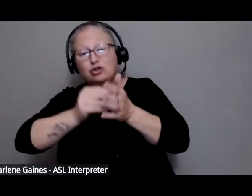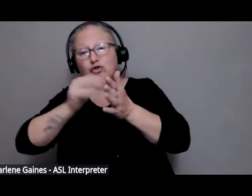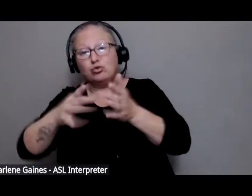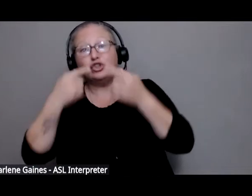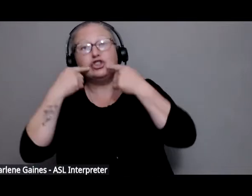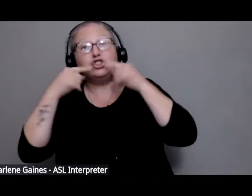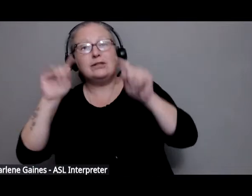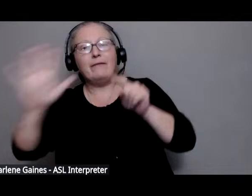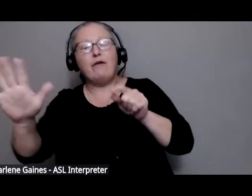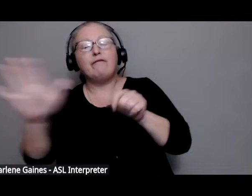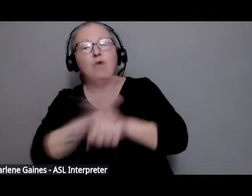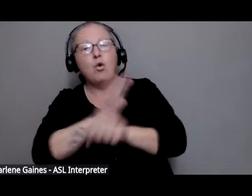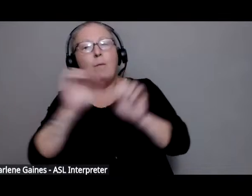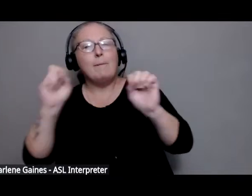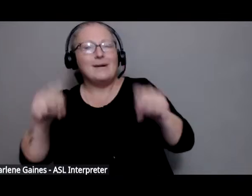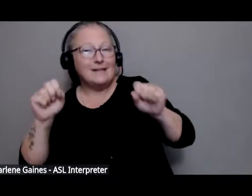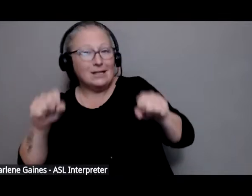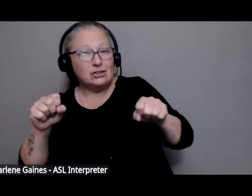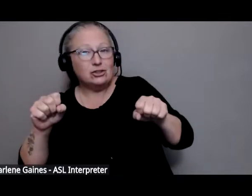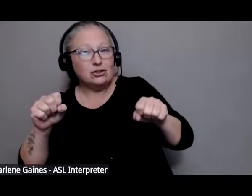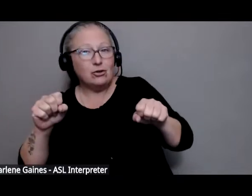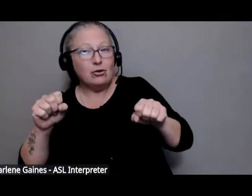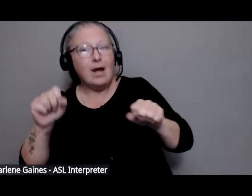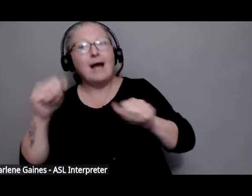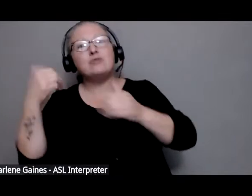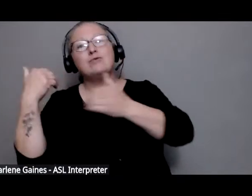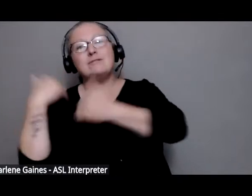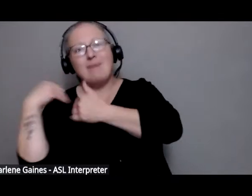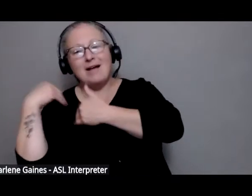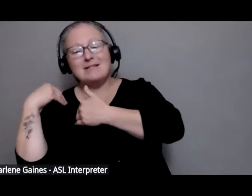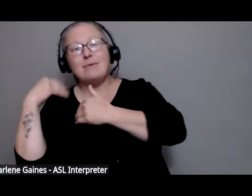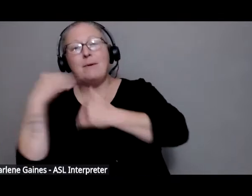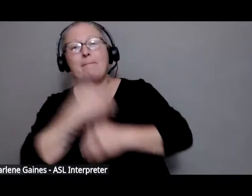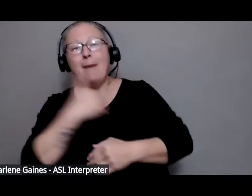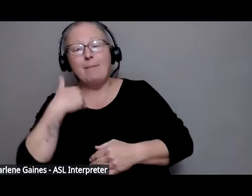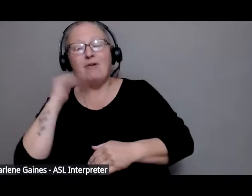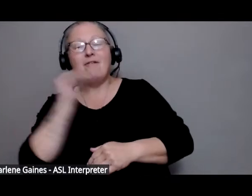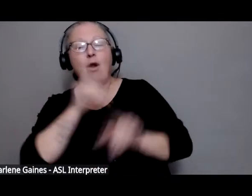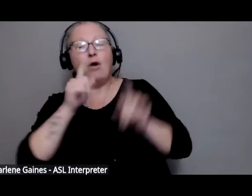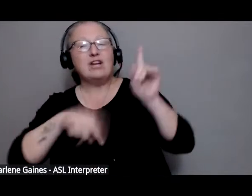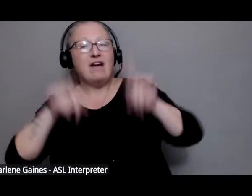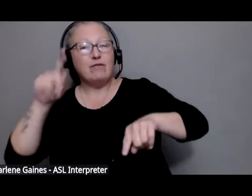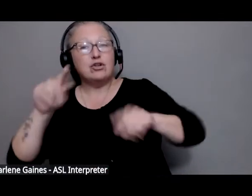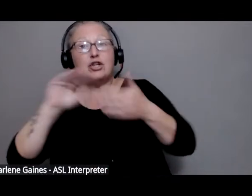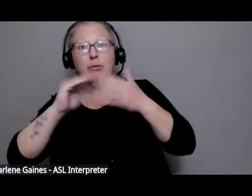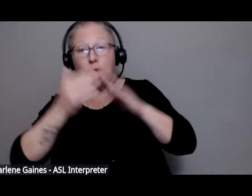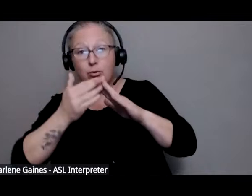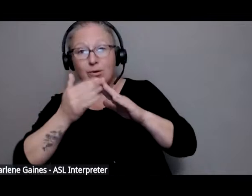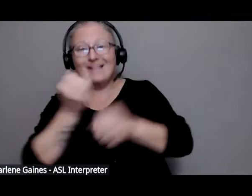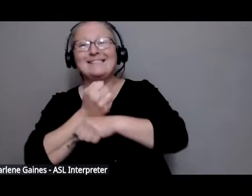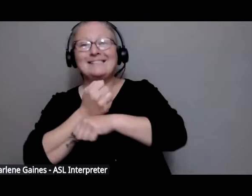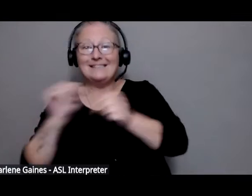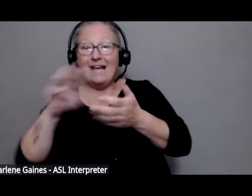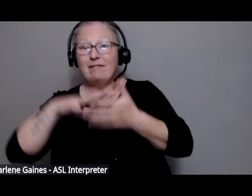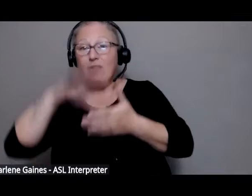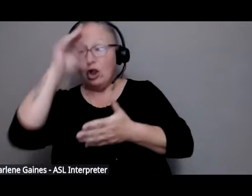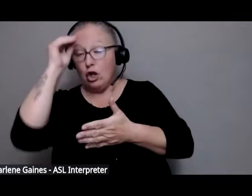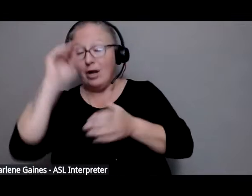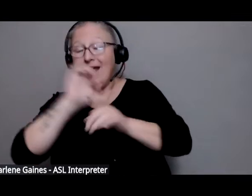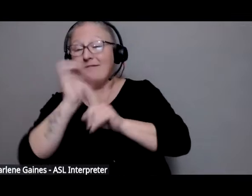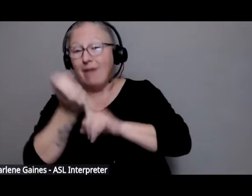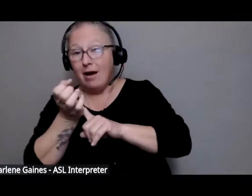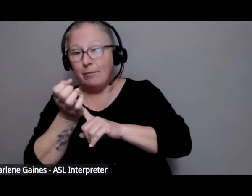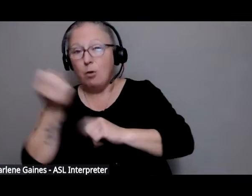full potential as a responsible member of our diverse community in a safe learning environment that promotes